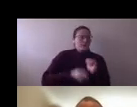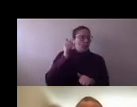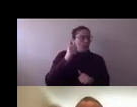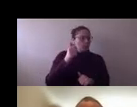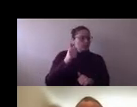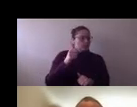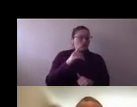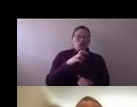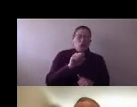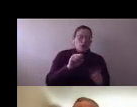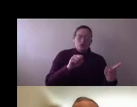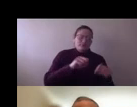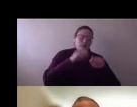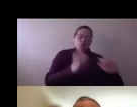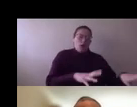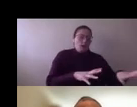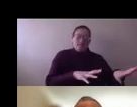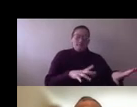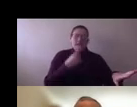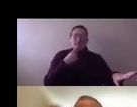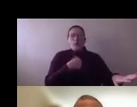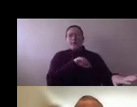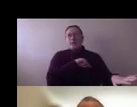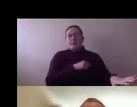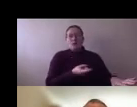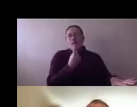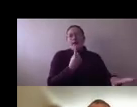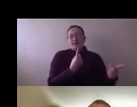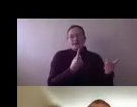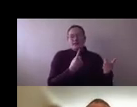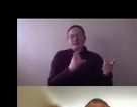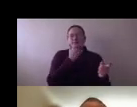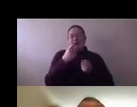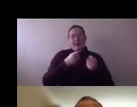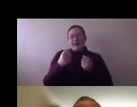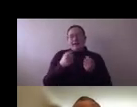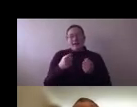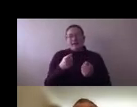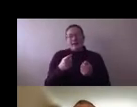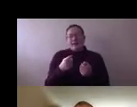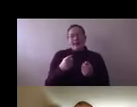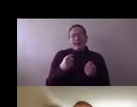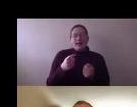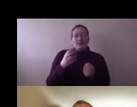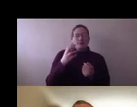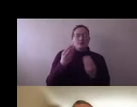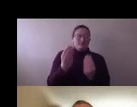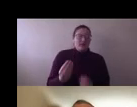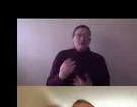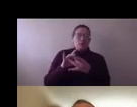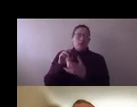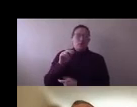charges against him were dropped. He pled guilty to only mishandling nuclear information. But before